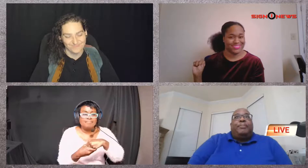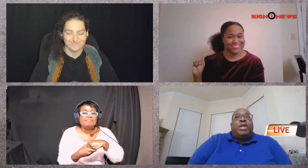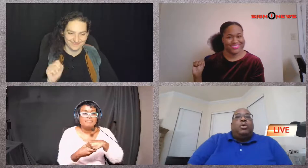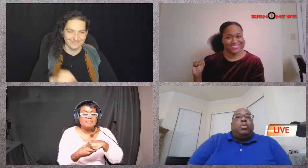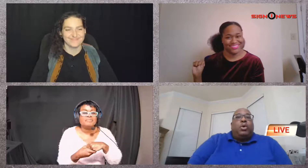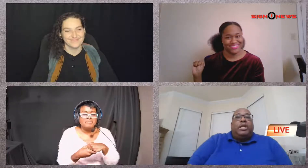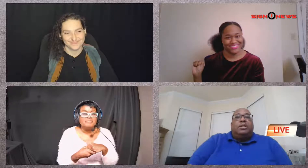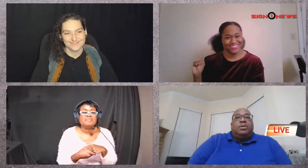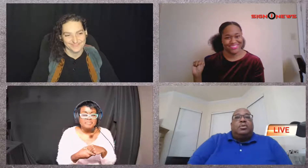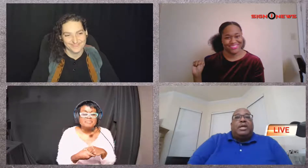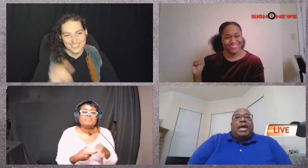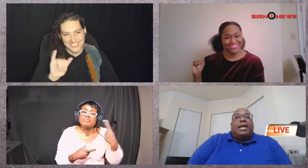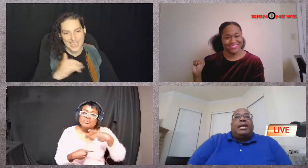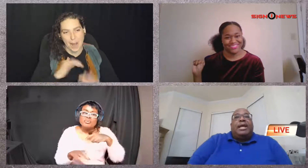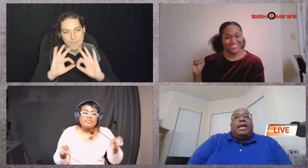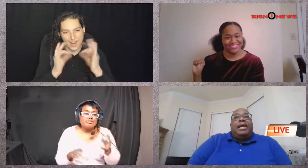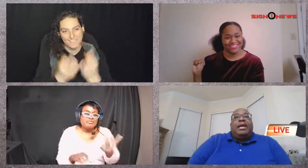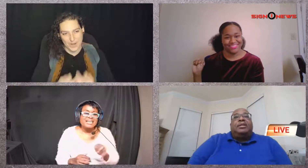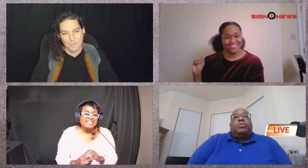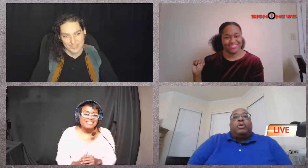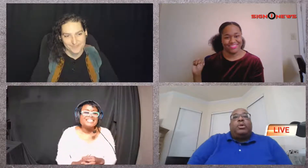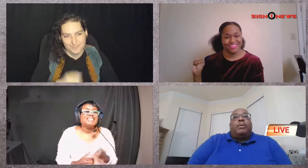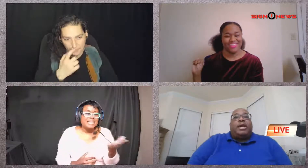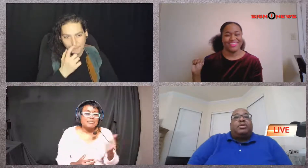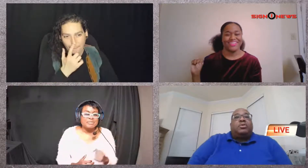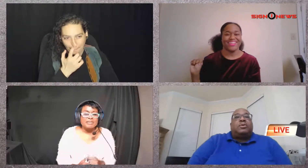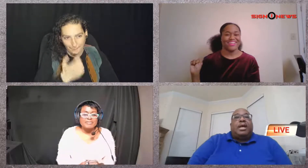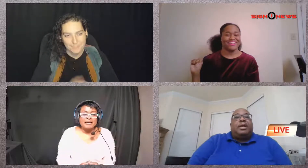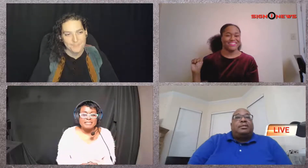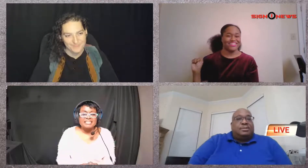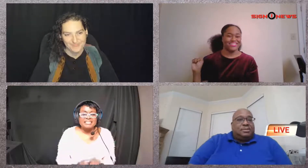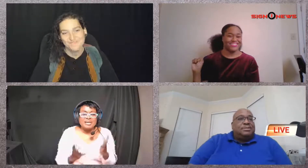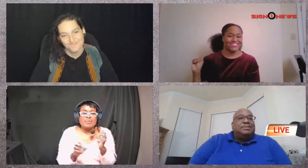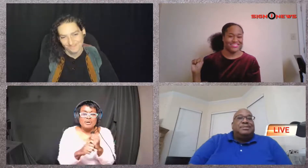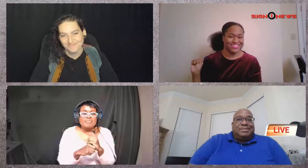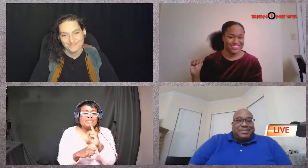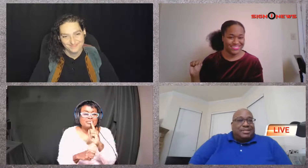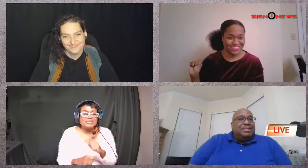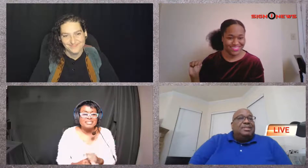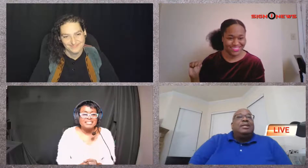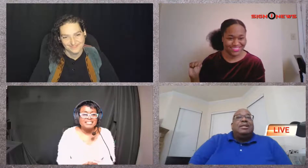So we do that, and we want to make sure that,